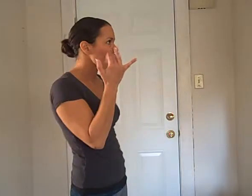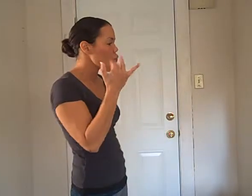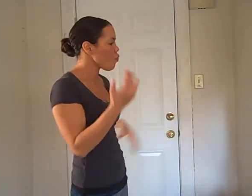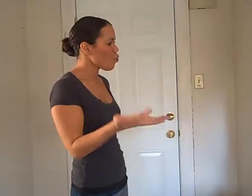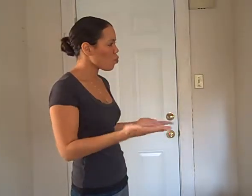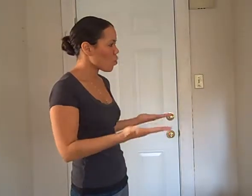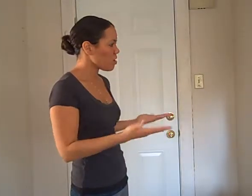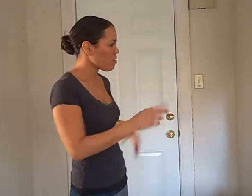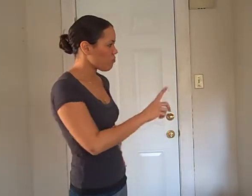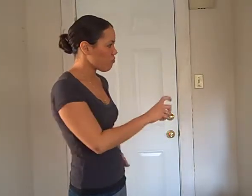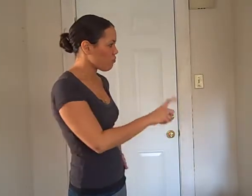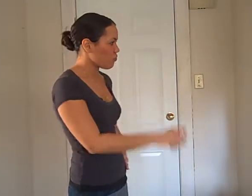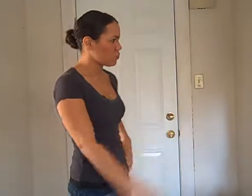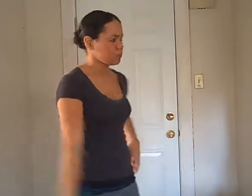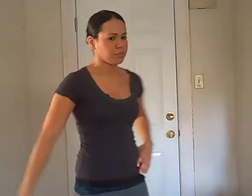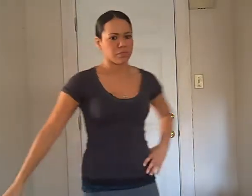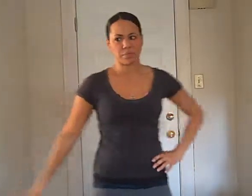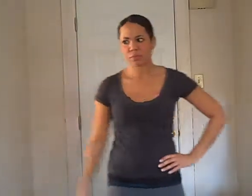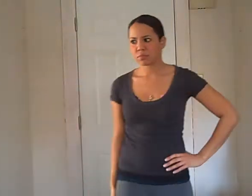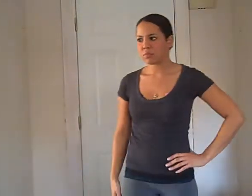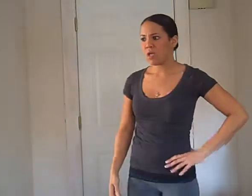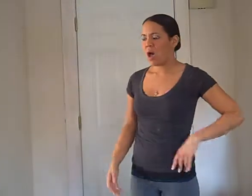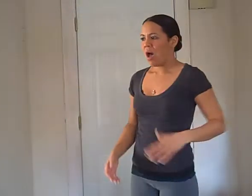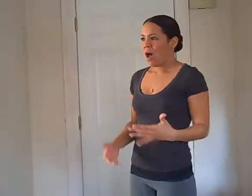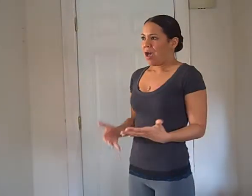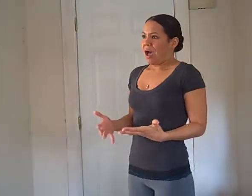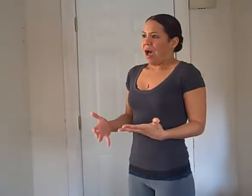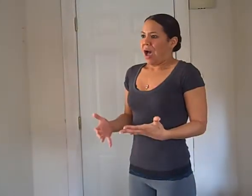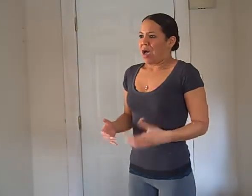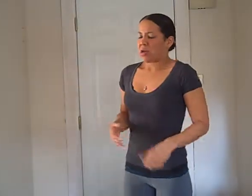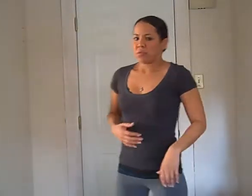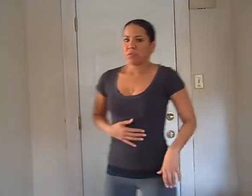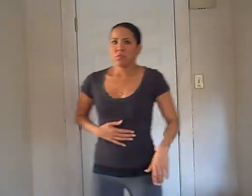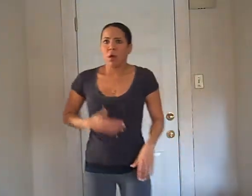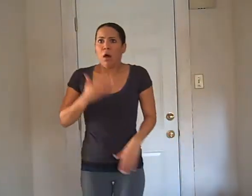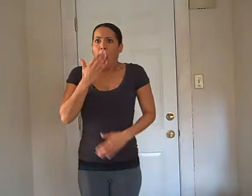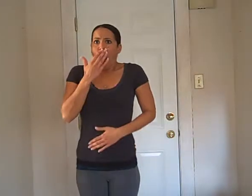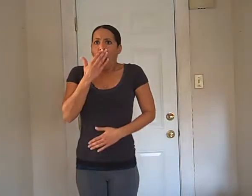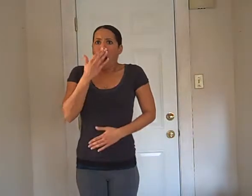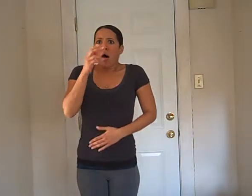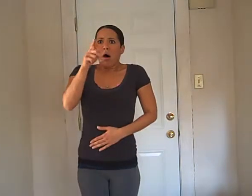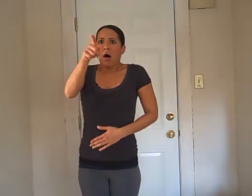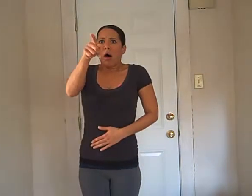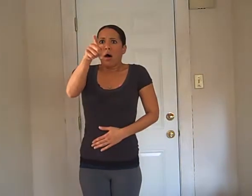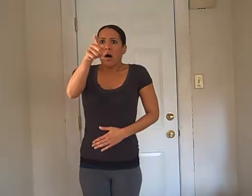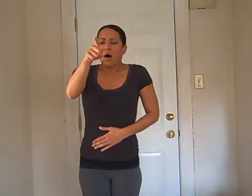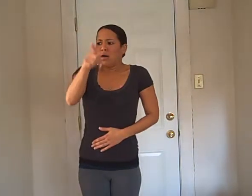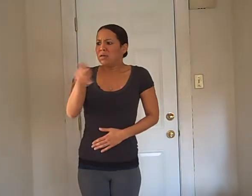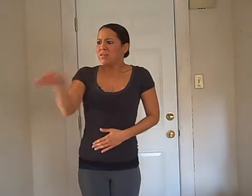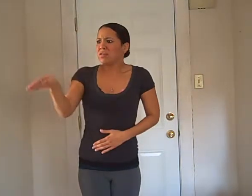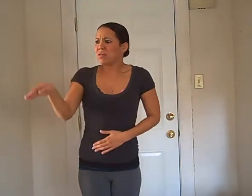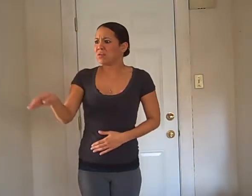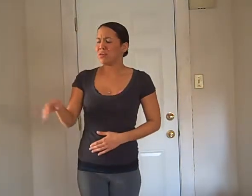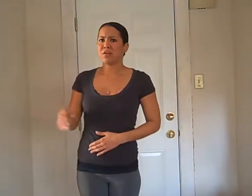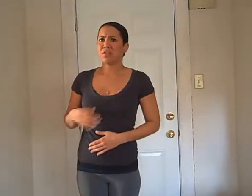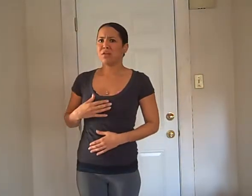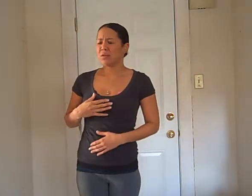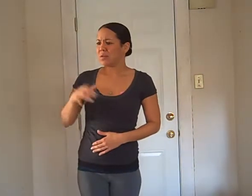here? Before Harry could speak, however, Hermione let out a small cry of shock. Mr. Lovegood, what's